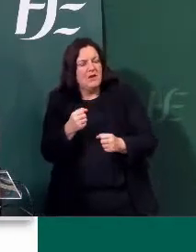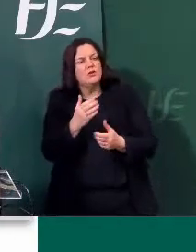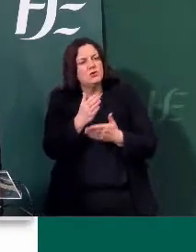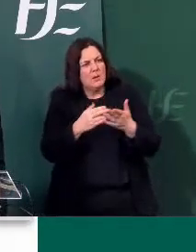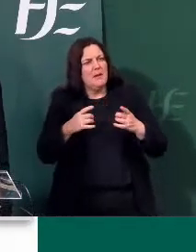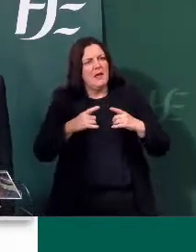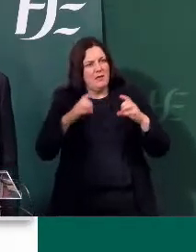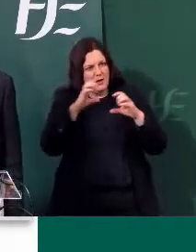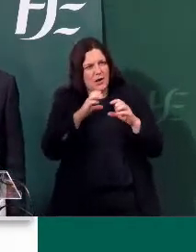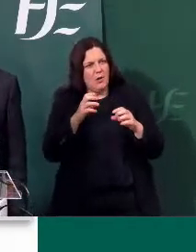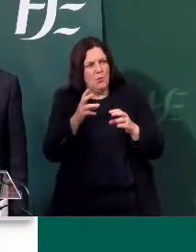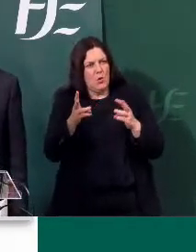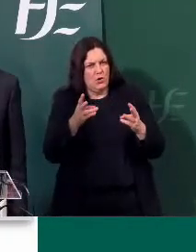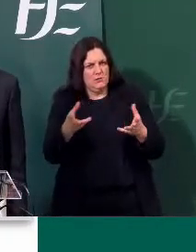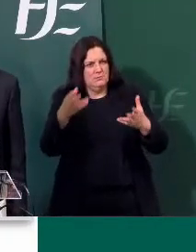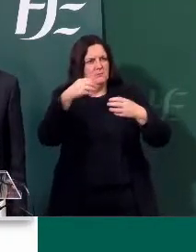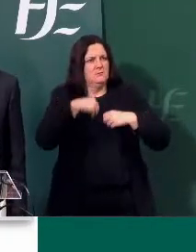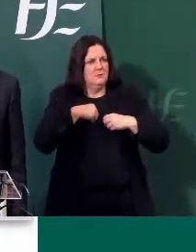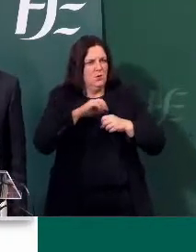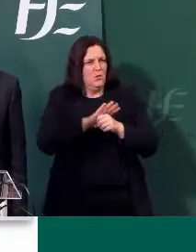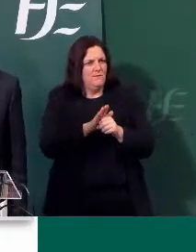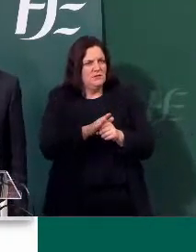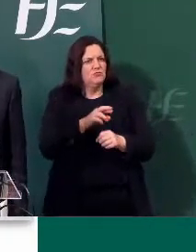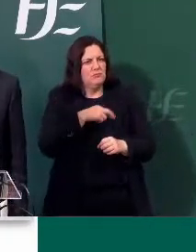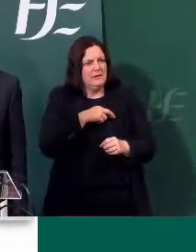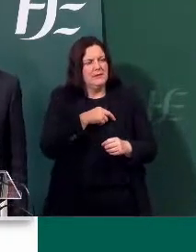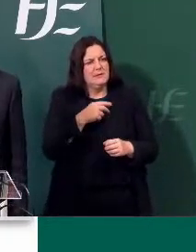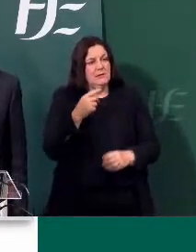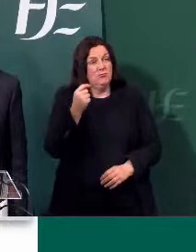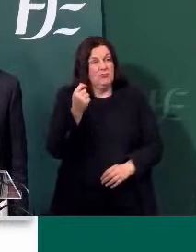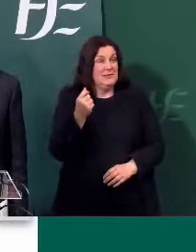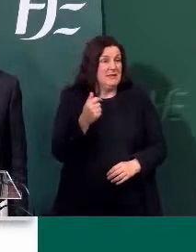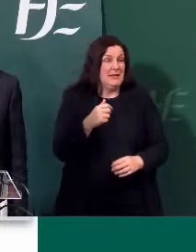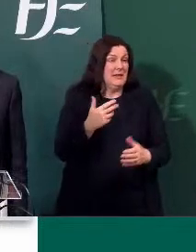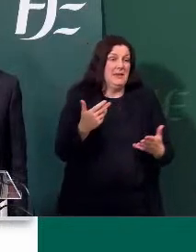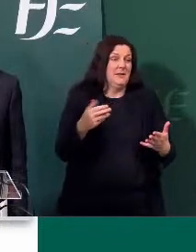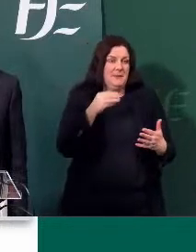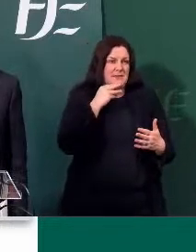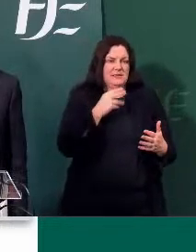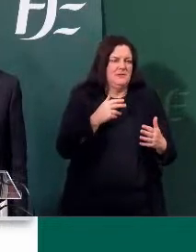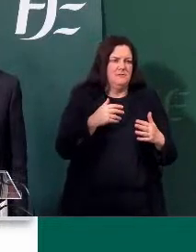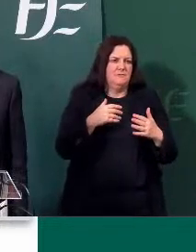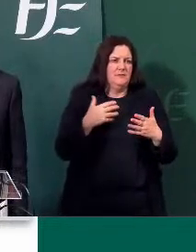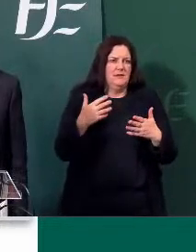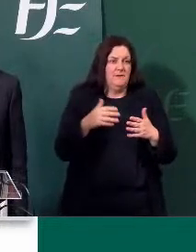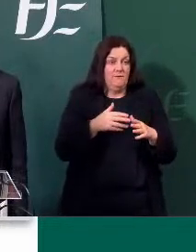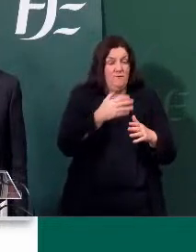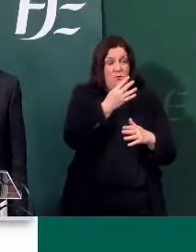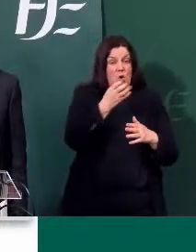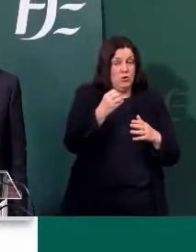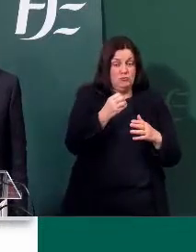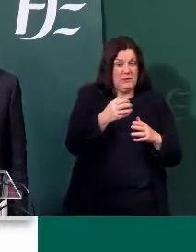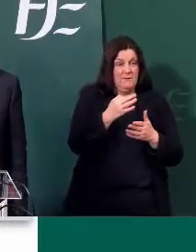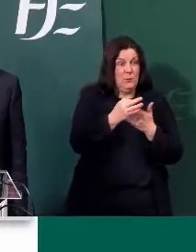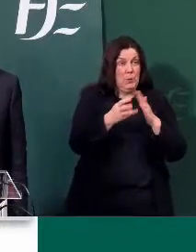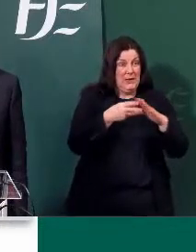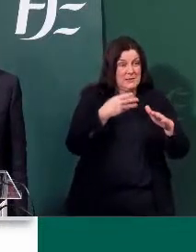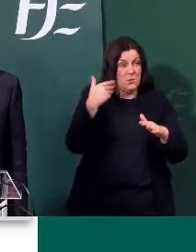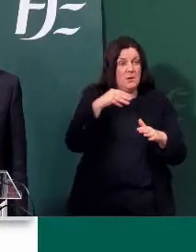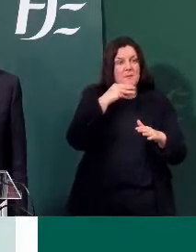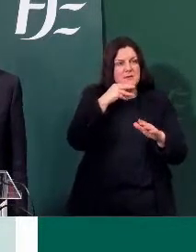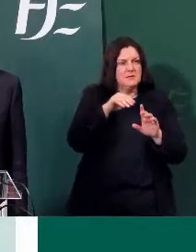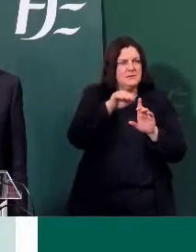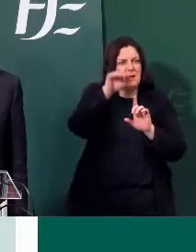workers who are acquiring COVID in the most recent measured week is down to 307. Did peak just over 400 a few weeks ago, but there's positive trends there